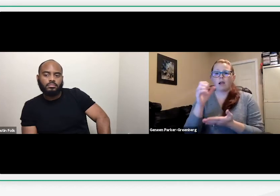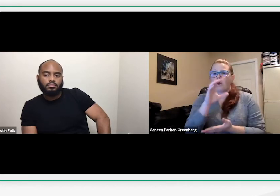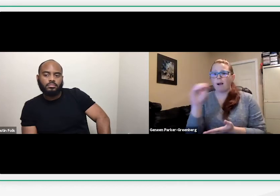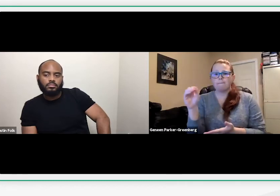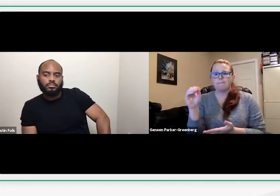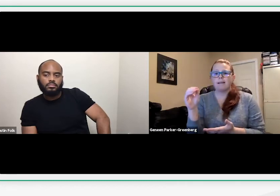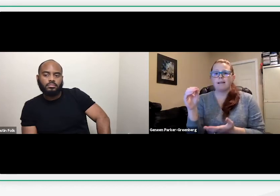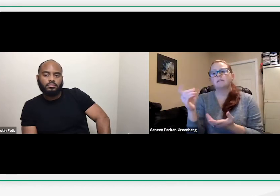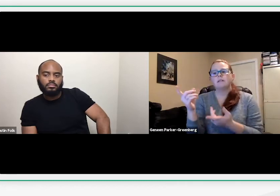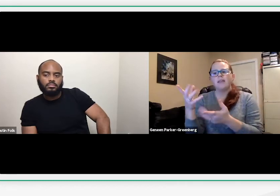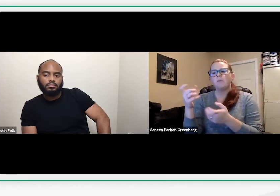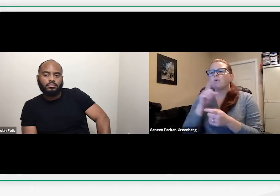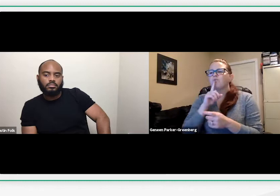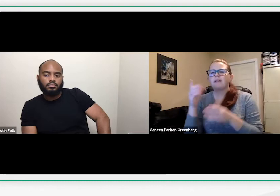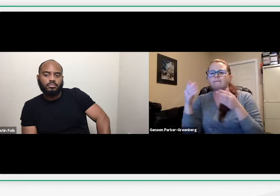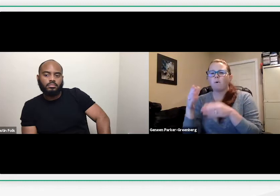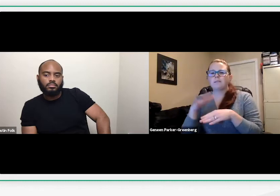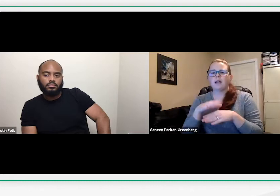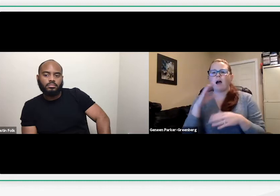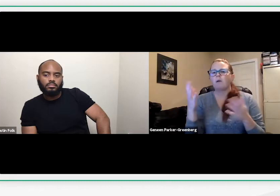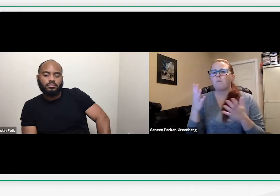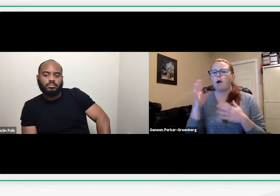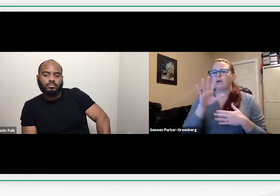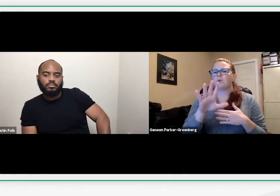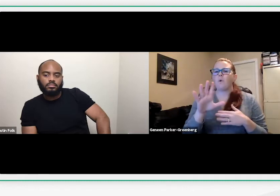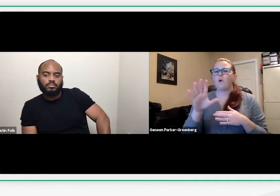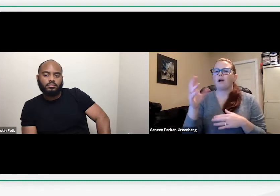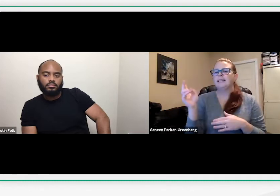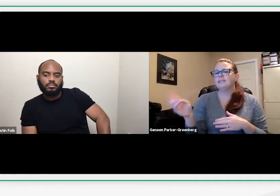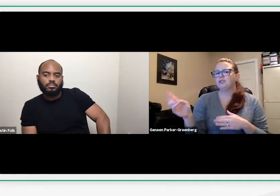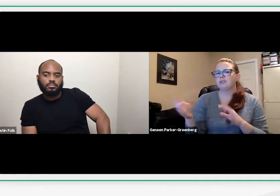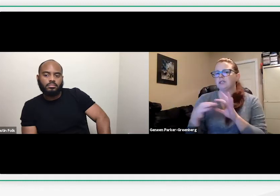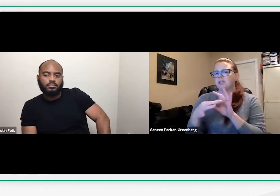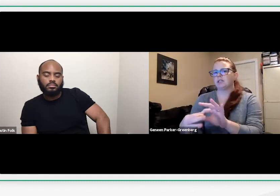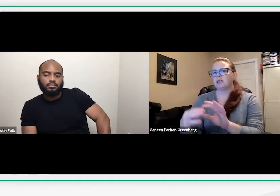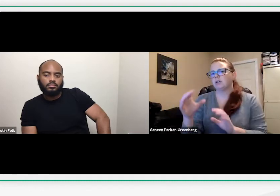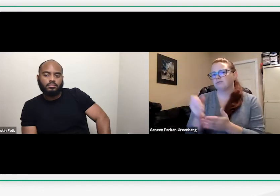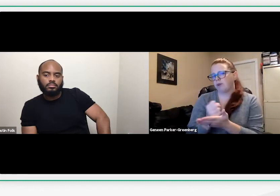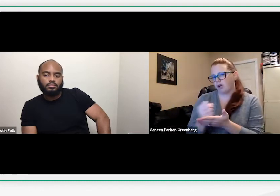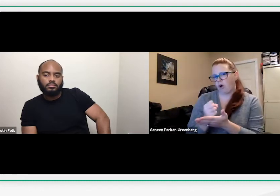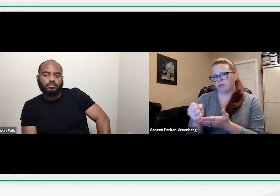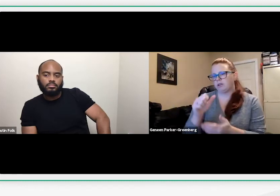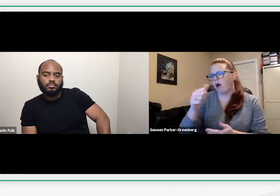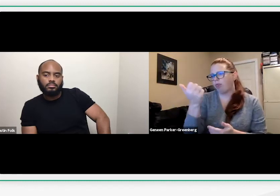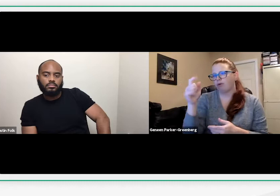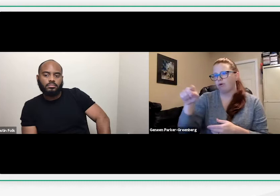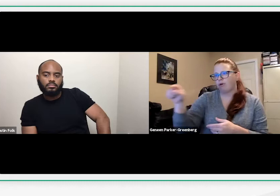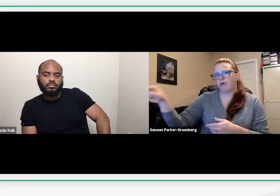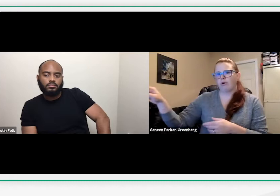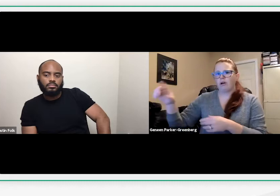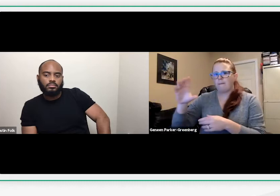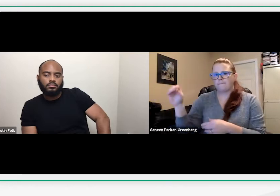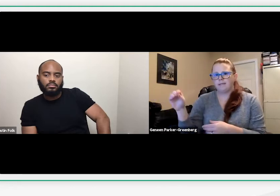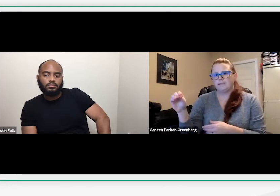to them. For example, if a credit card company is, a credit card company wants to